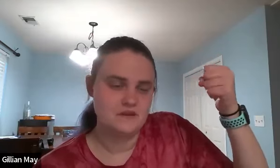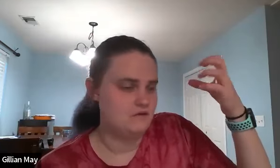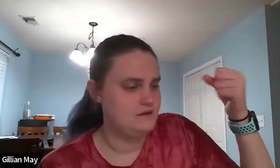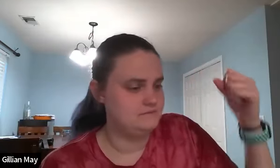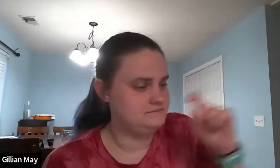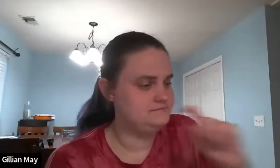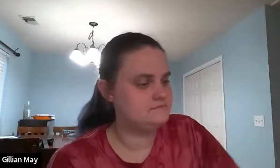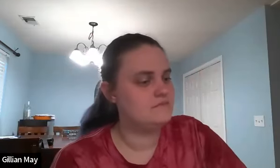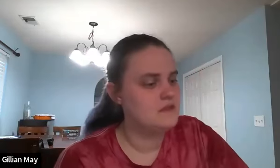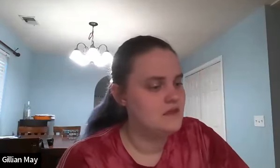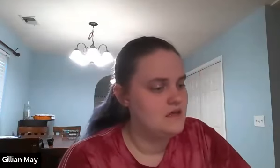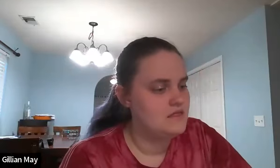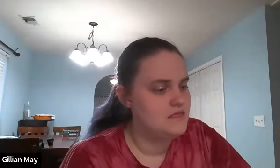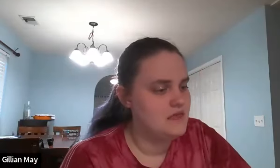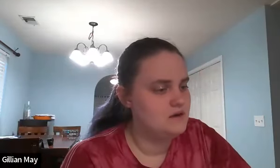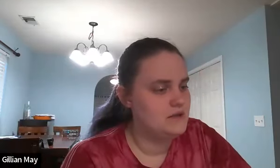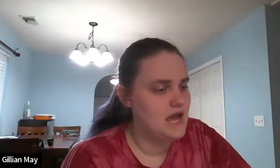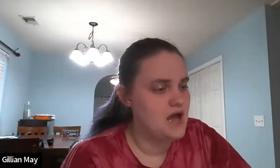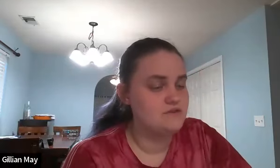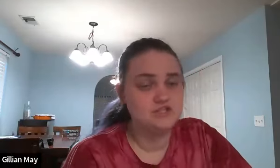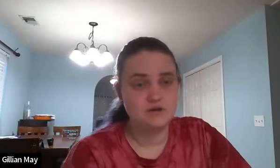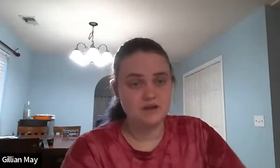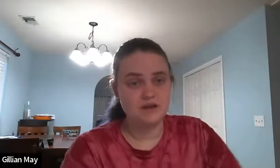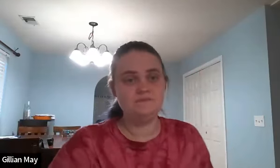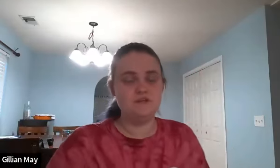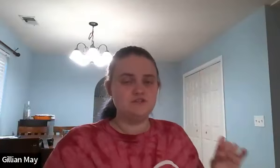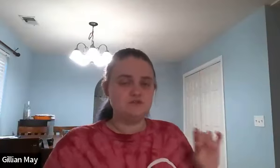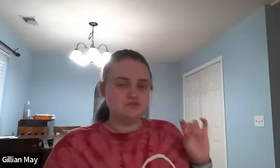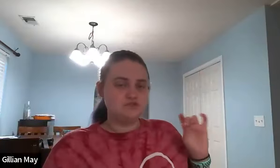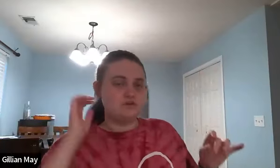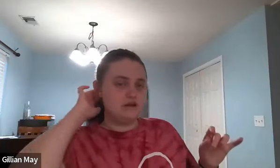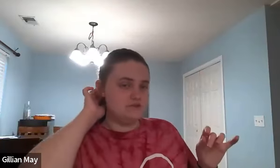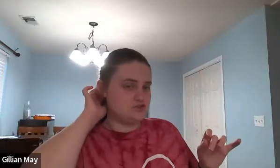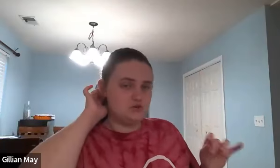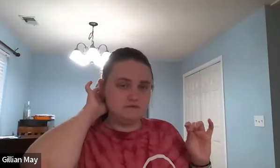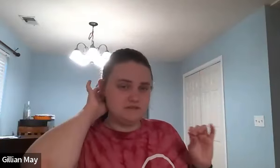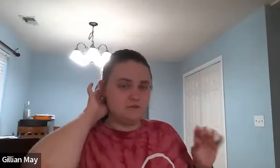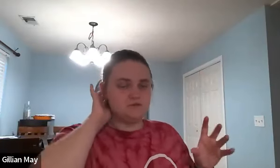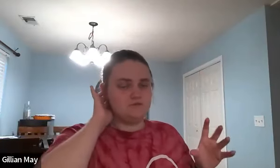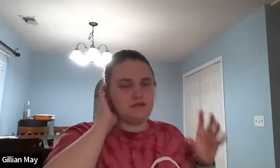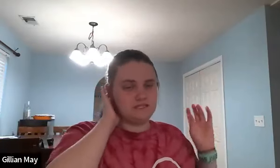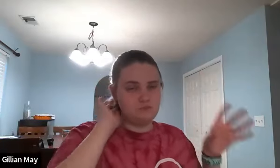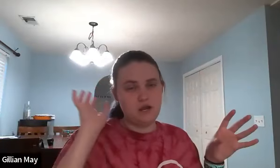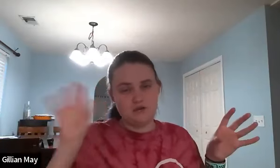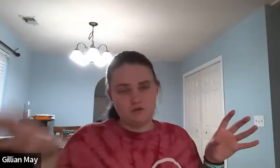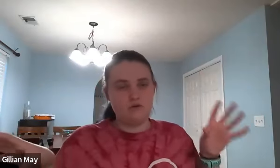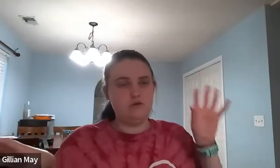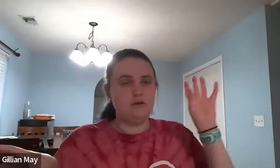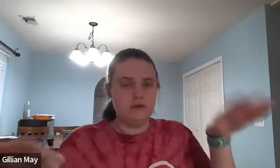All right. Then we have soda. So soda, there's no specific ones for like Sprite, Coca-Cola,